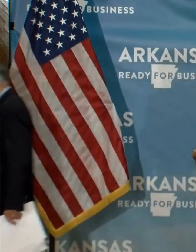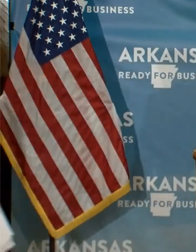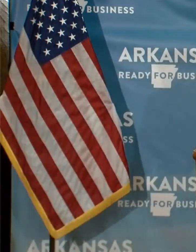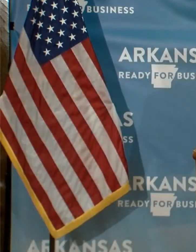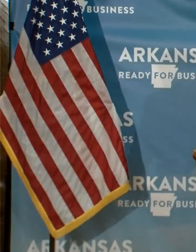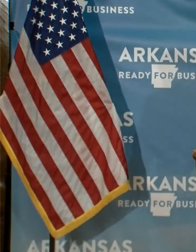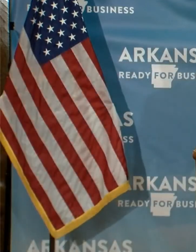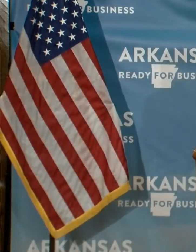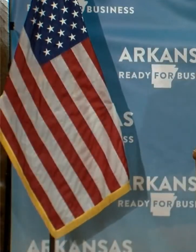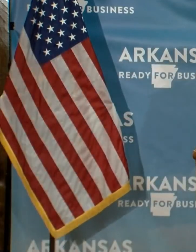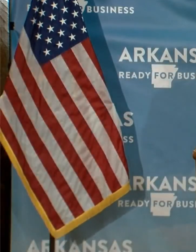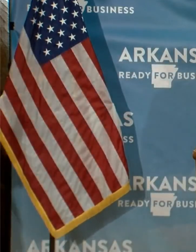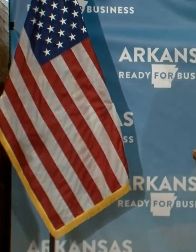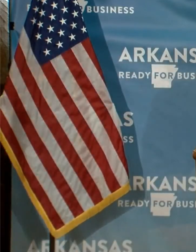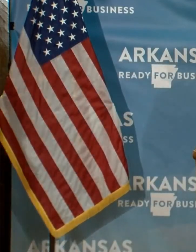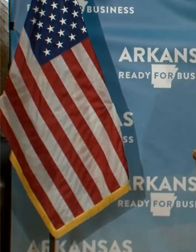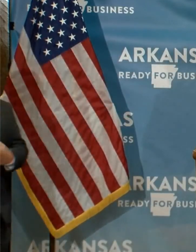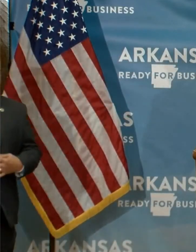Hello, Eddie.